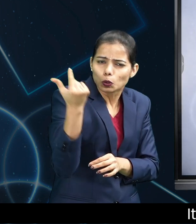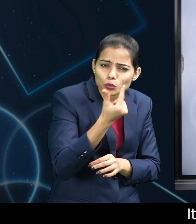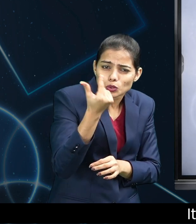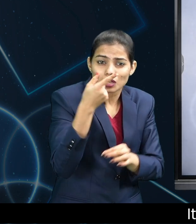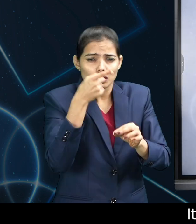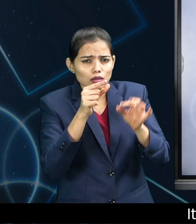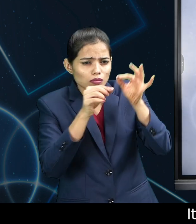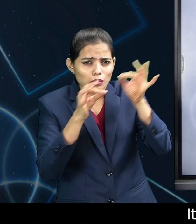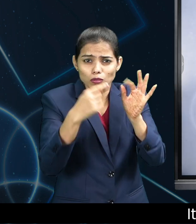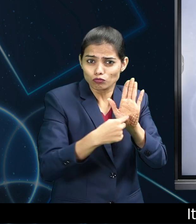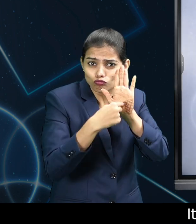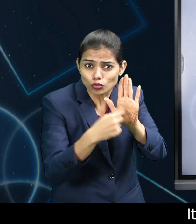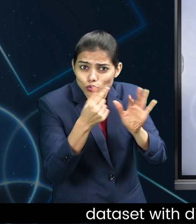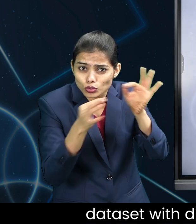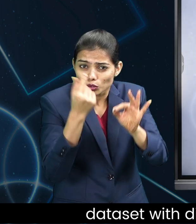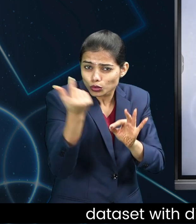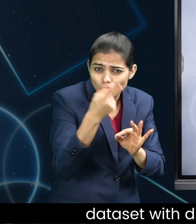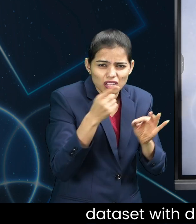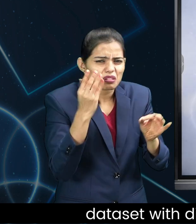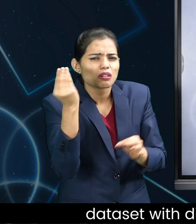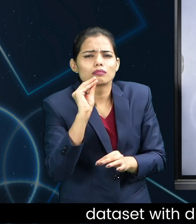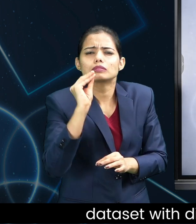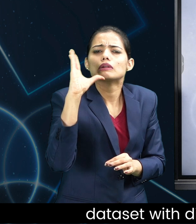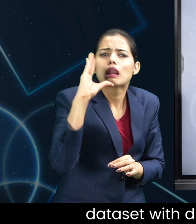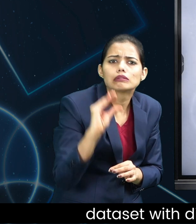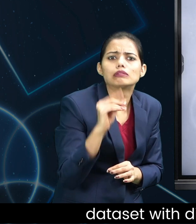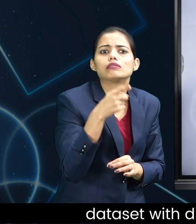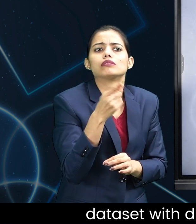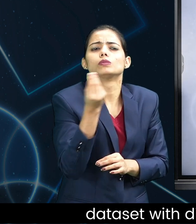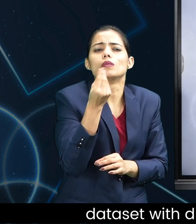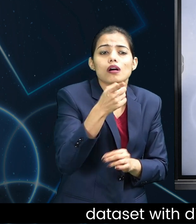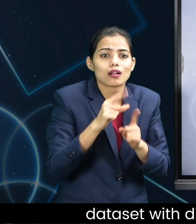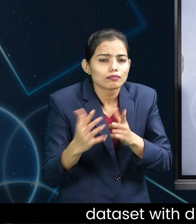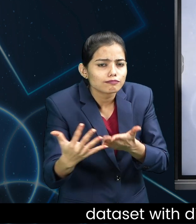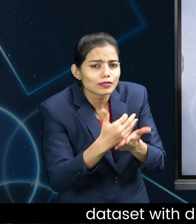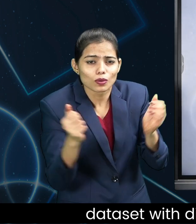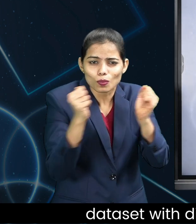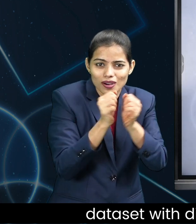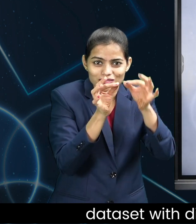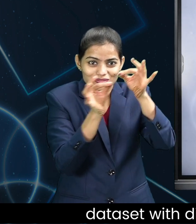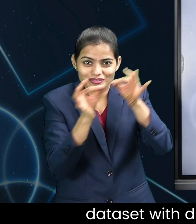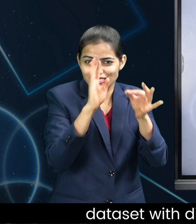It is used for relatively small data set with distinct and unique data points, raw data.